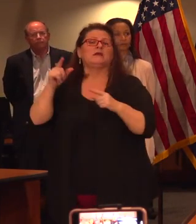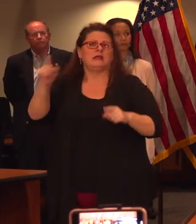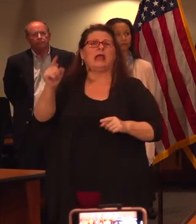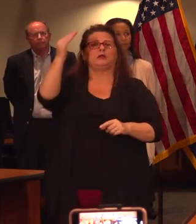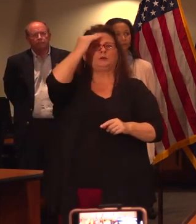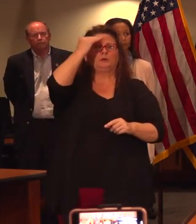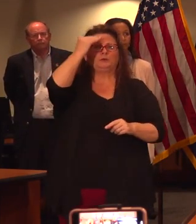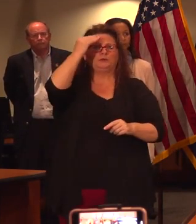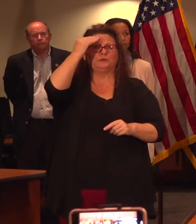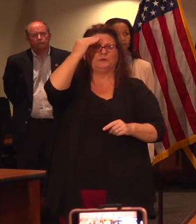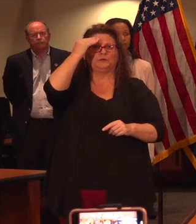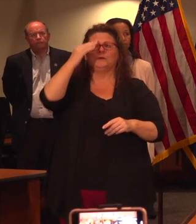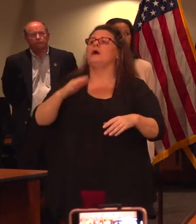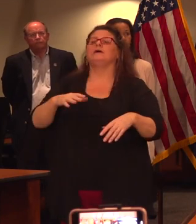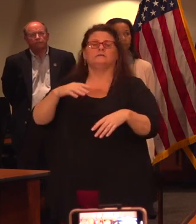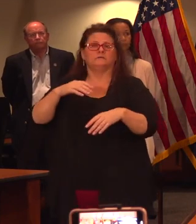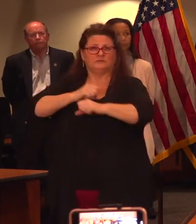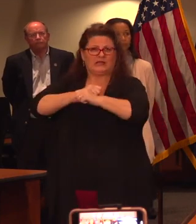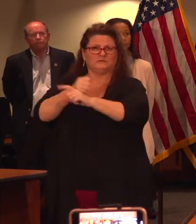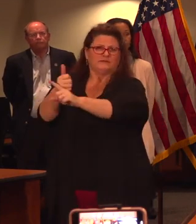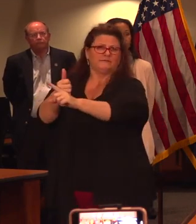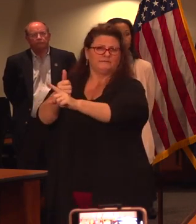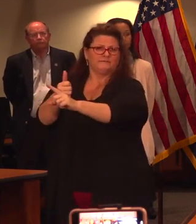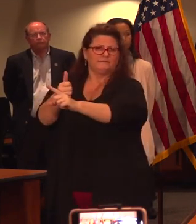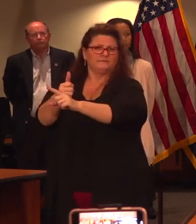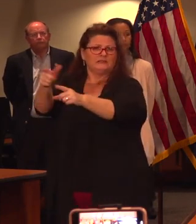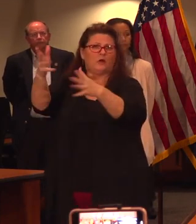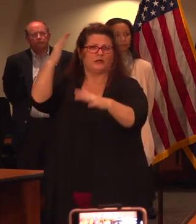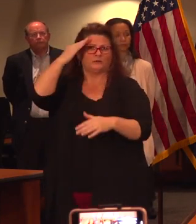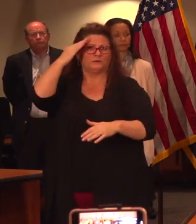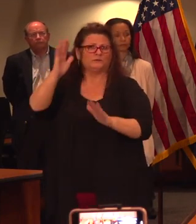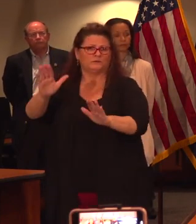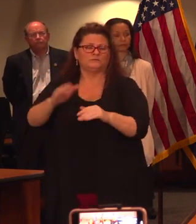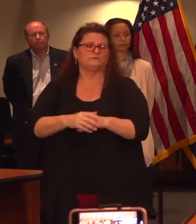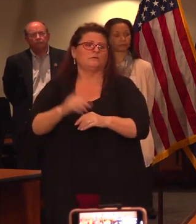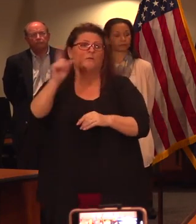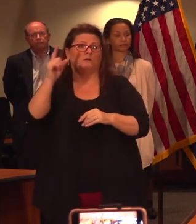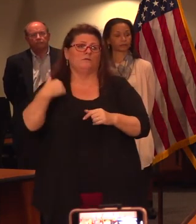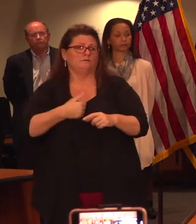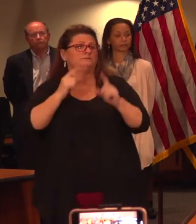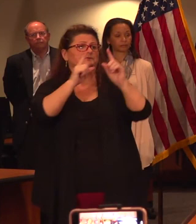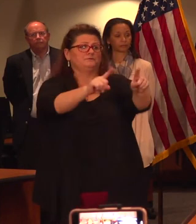the virus at bay, that is social distancing. And in the locations that we visited,